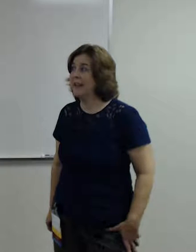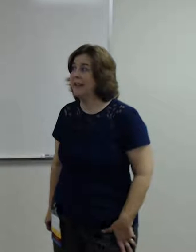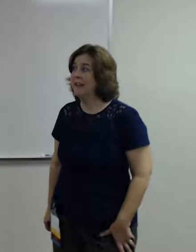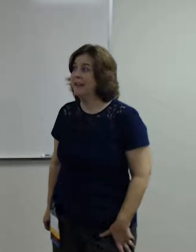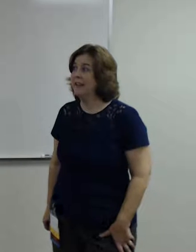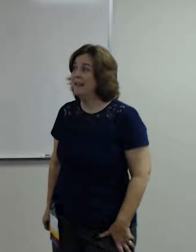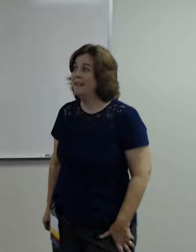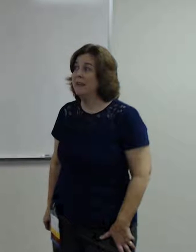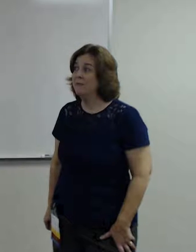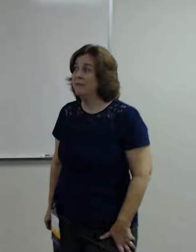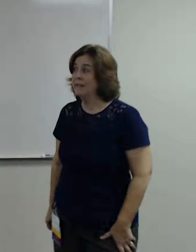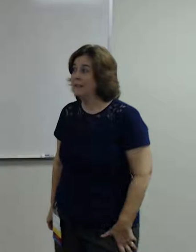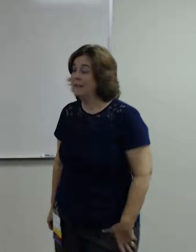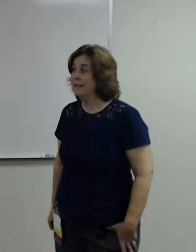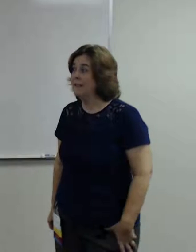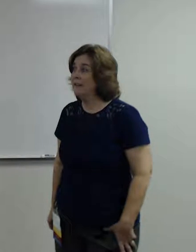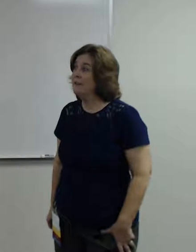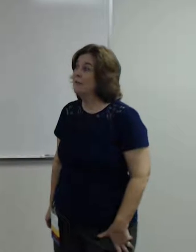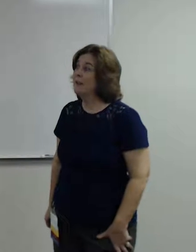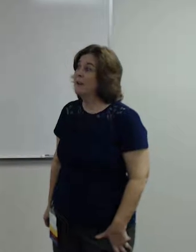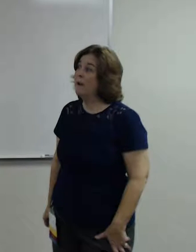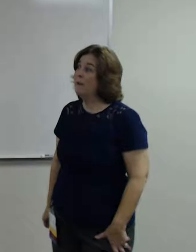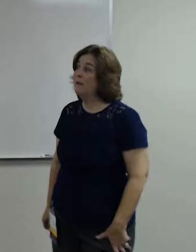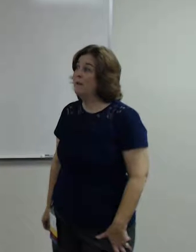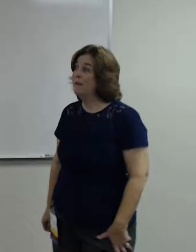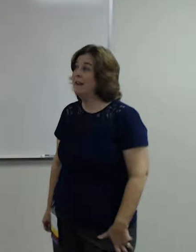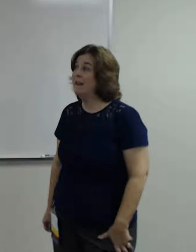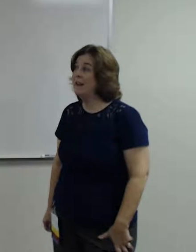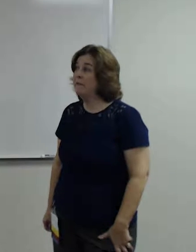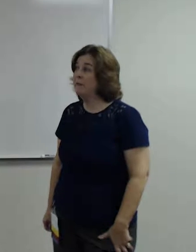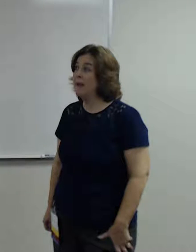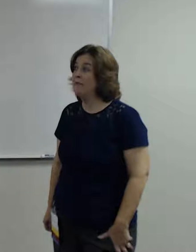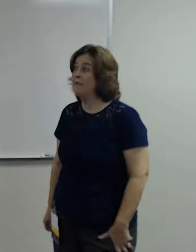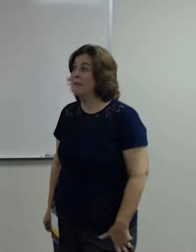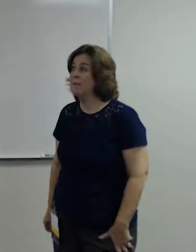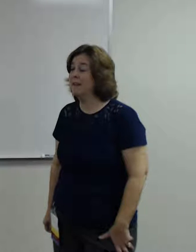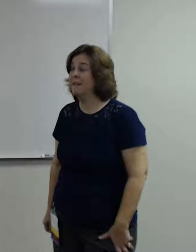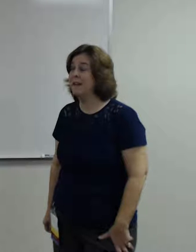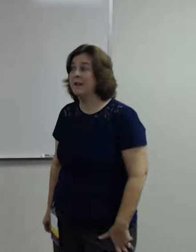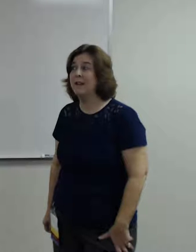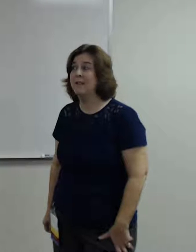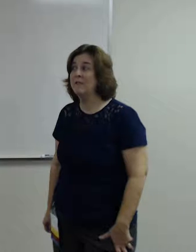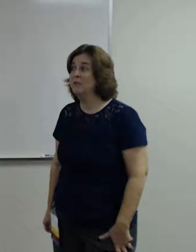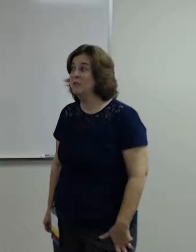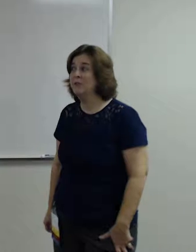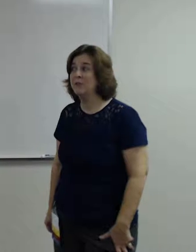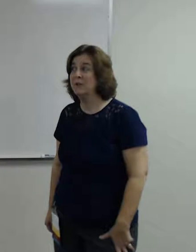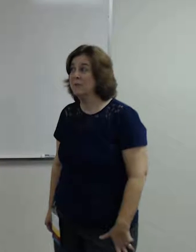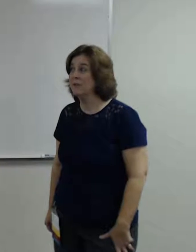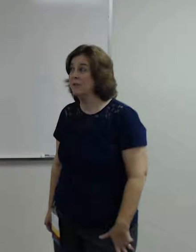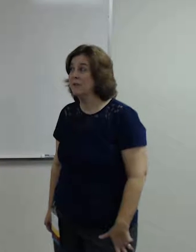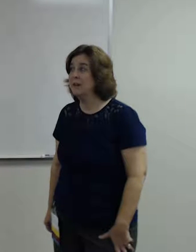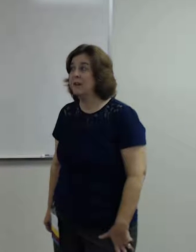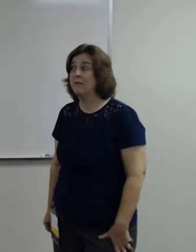and they don't like what they see. So when I go out in the community, I get feedback from them, and they say, wow, those church interpreters have got a